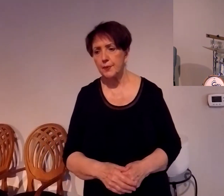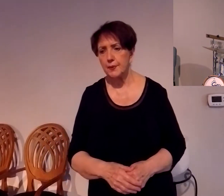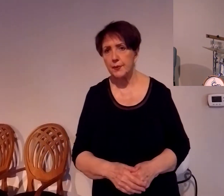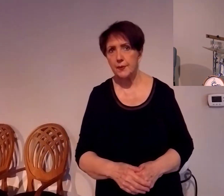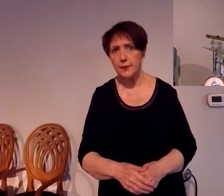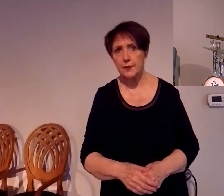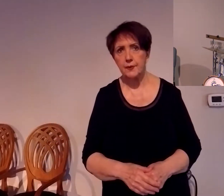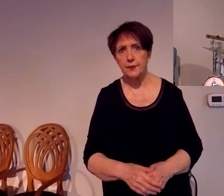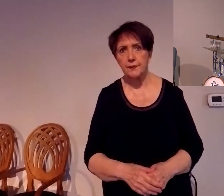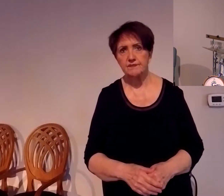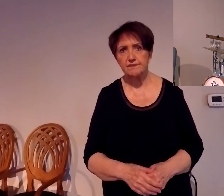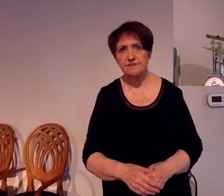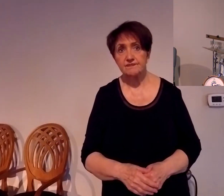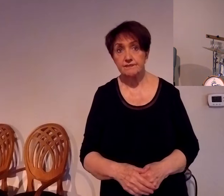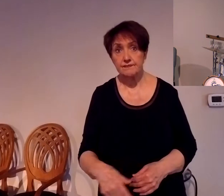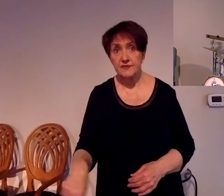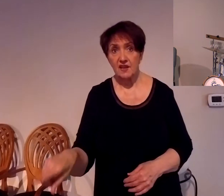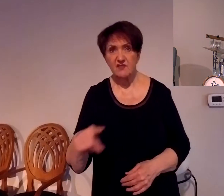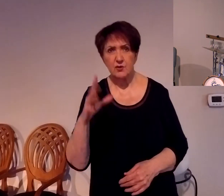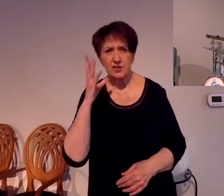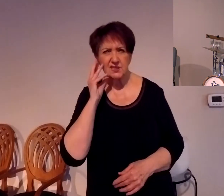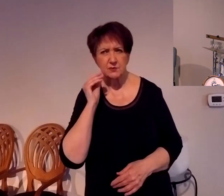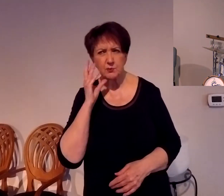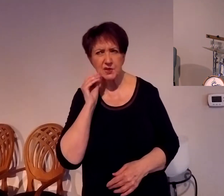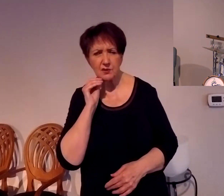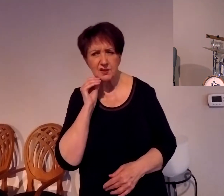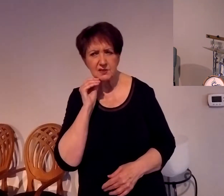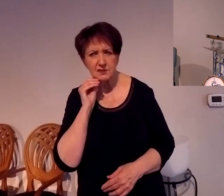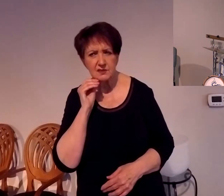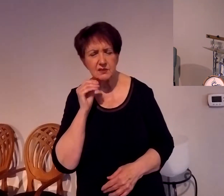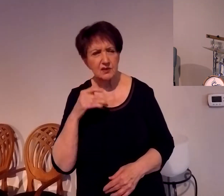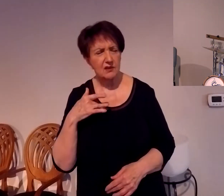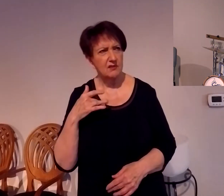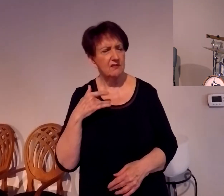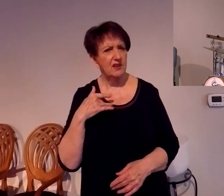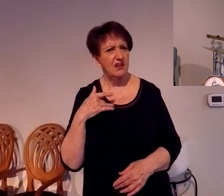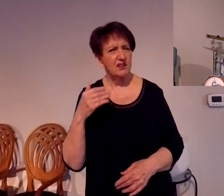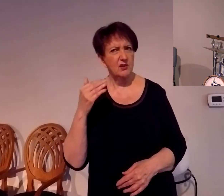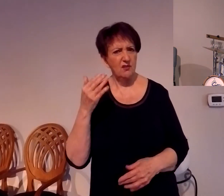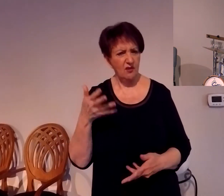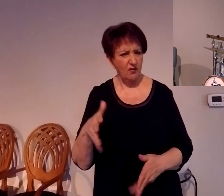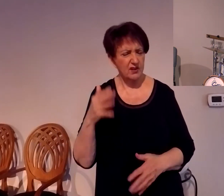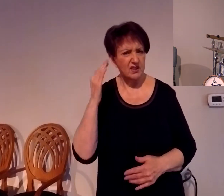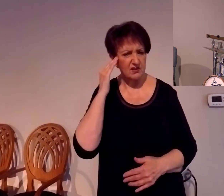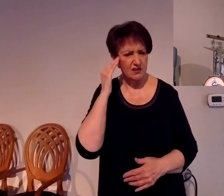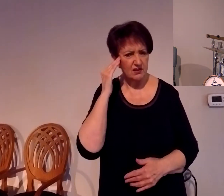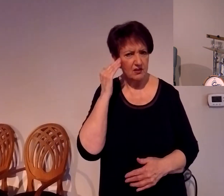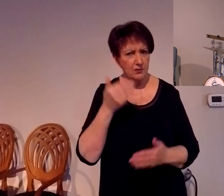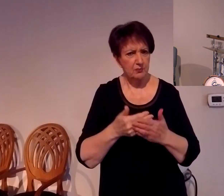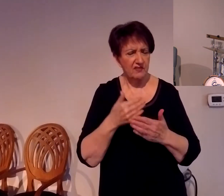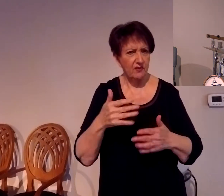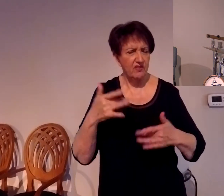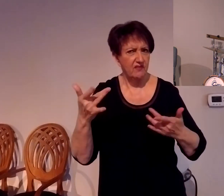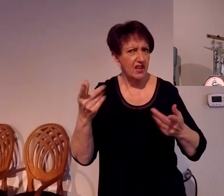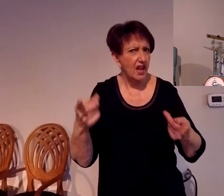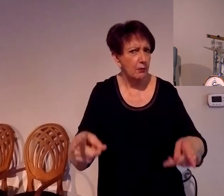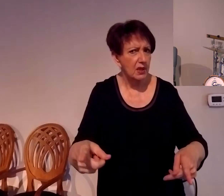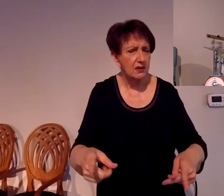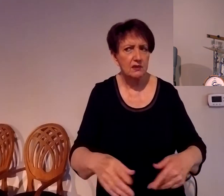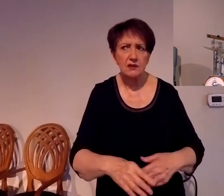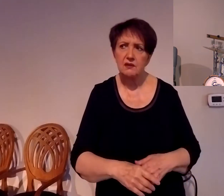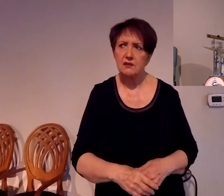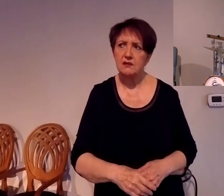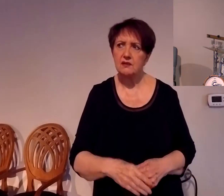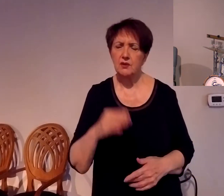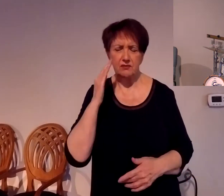Have you ever had something where you felt like you knew something before the event even took place?